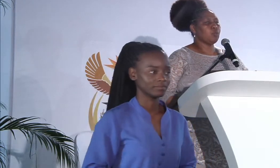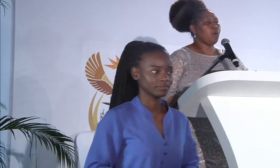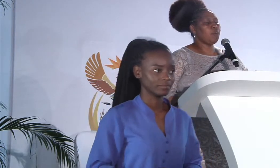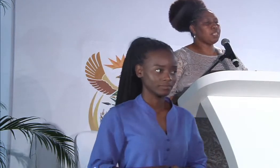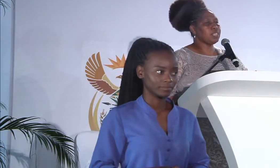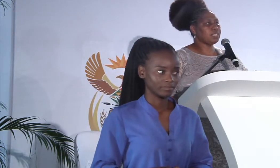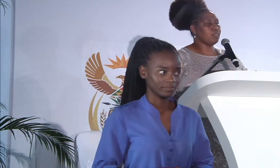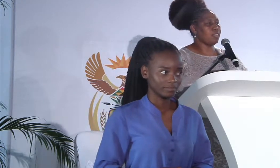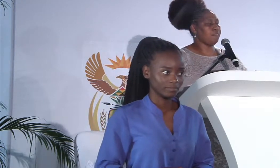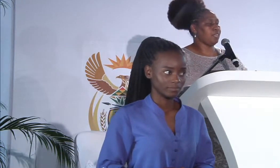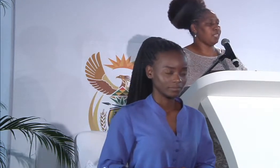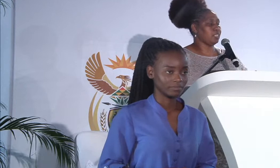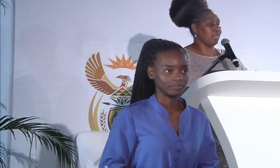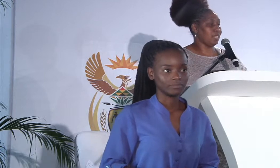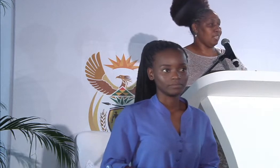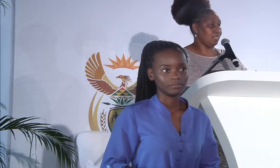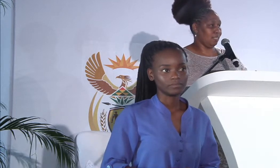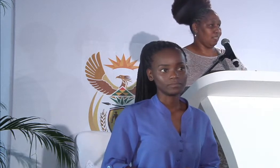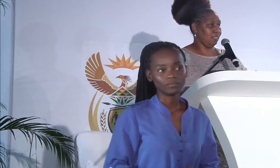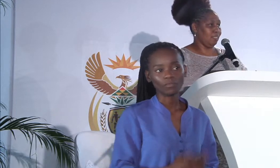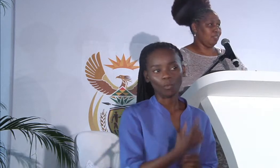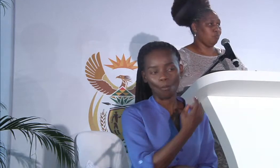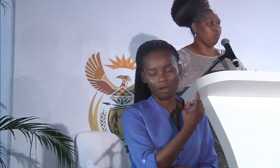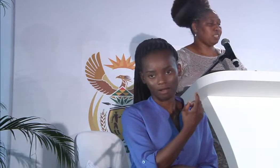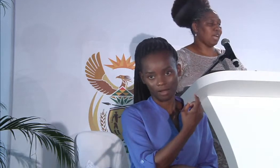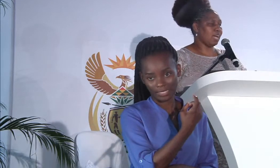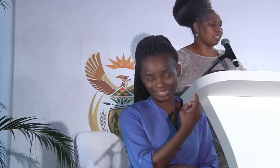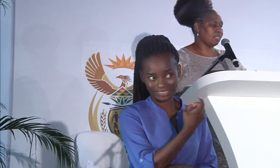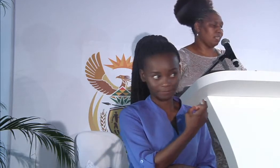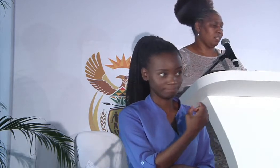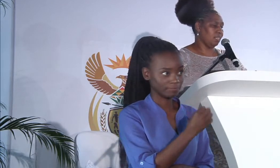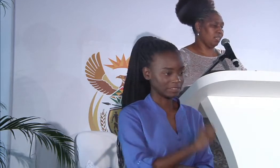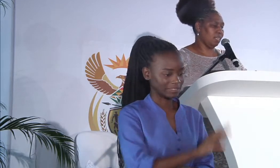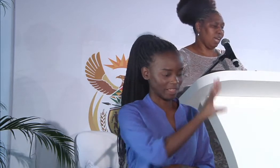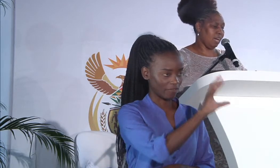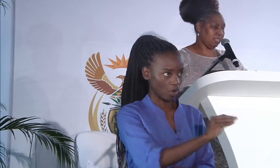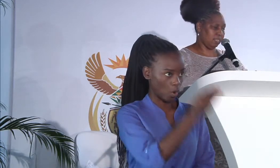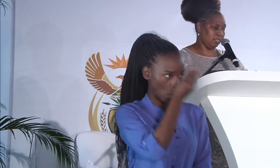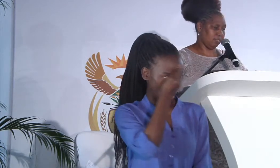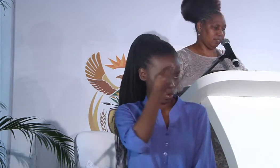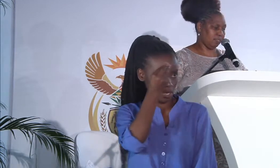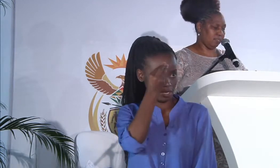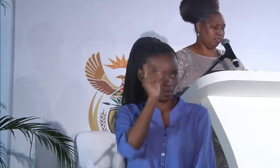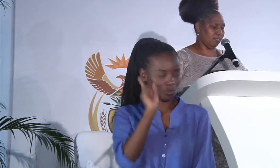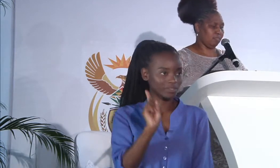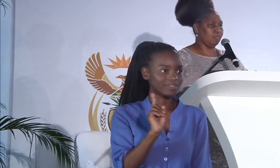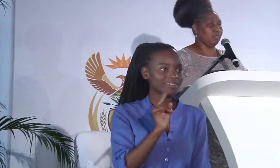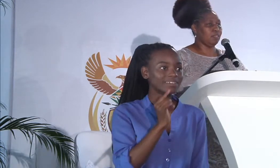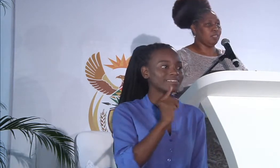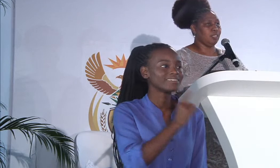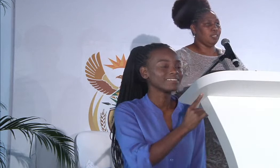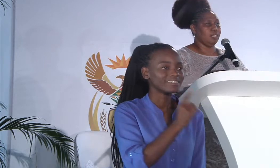So one of the things South Africans must learn, we judge in a hurry.